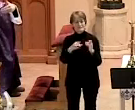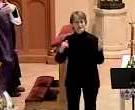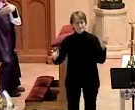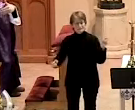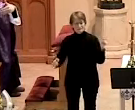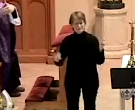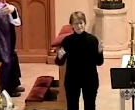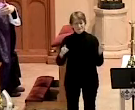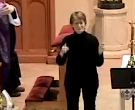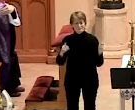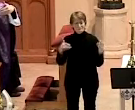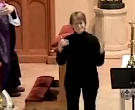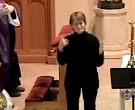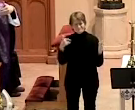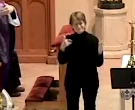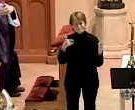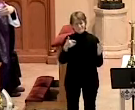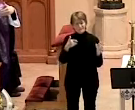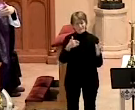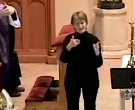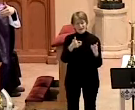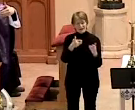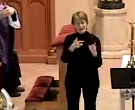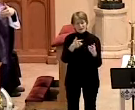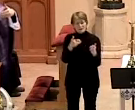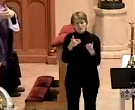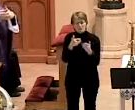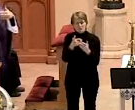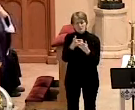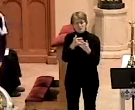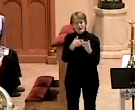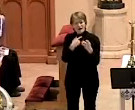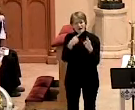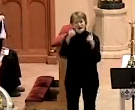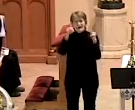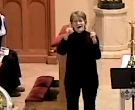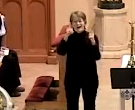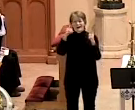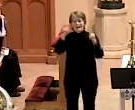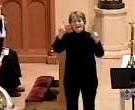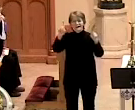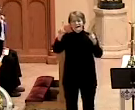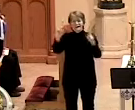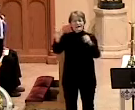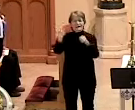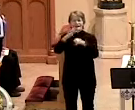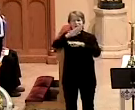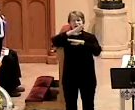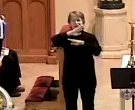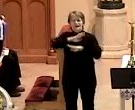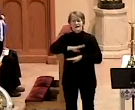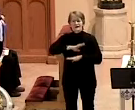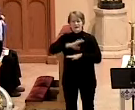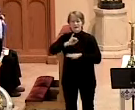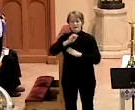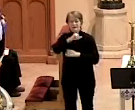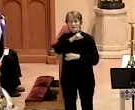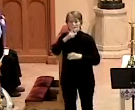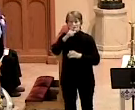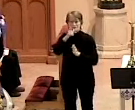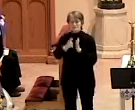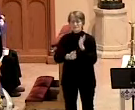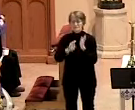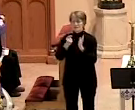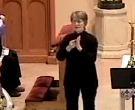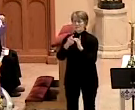fullness. And we see where it comes from, especially when we talk about Lent being a time in the